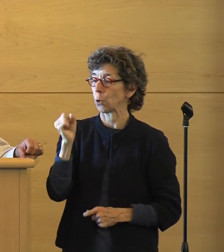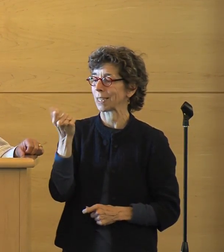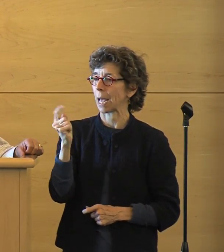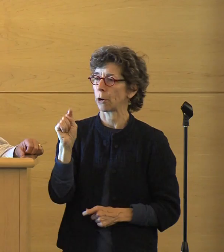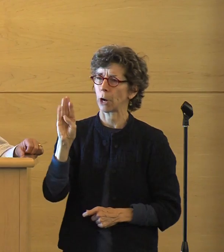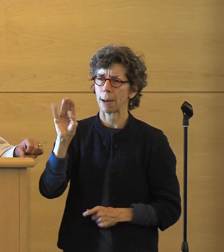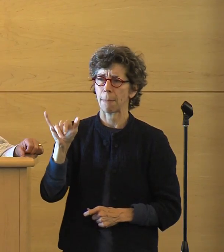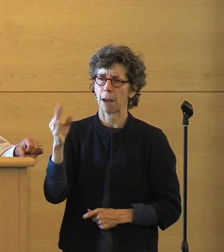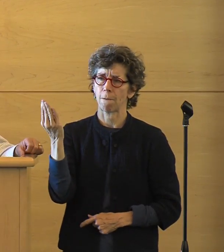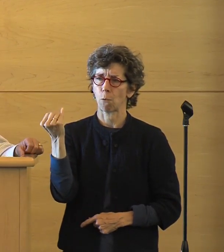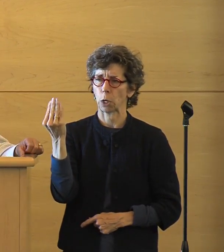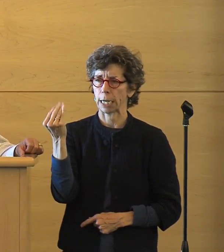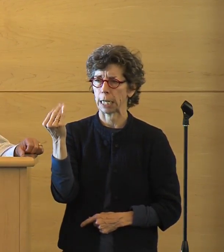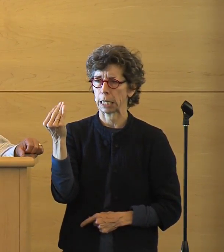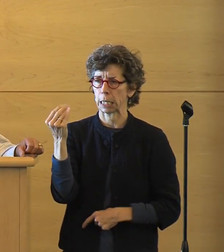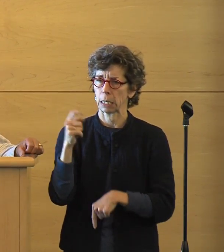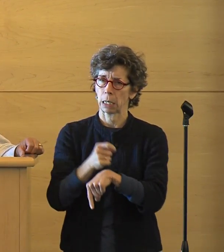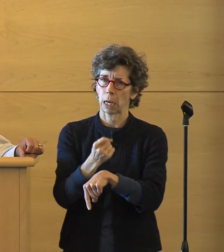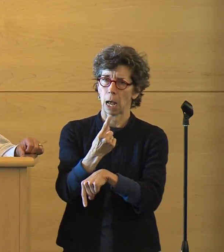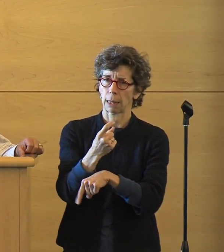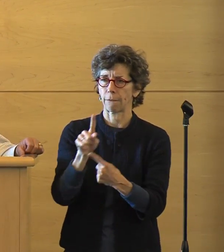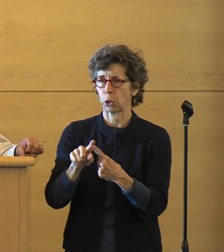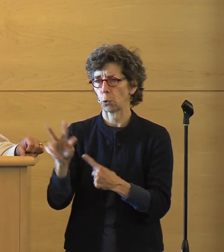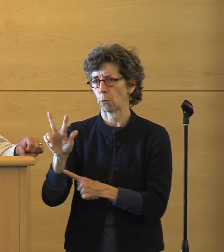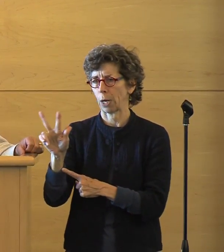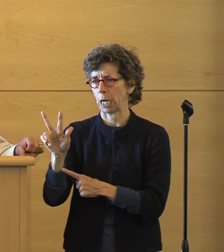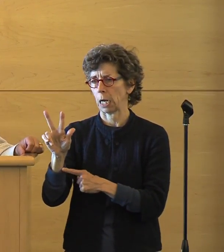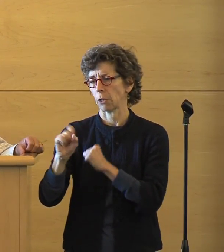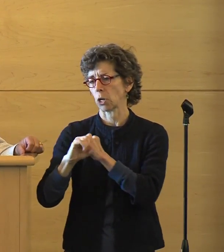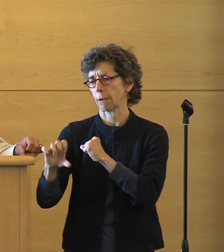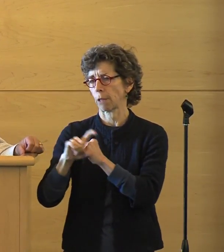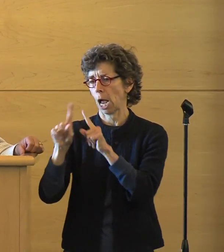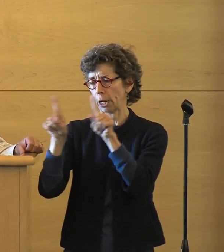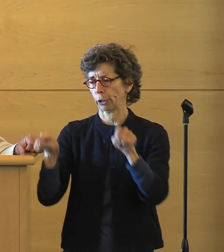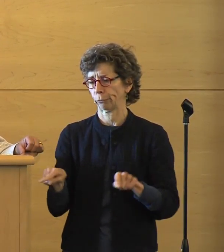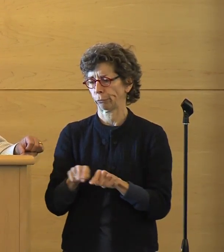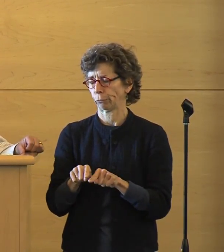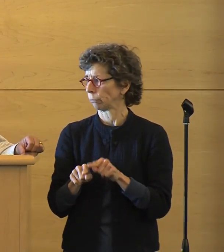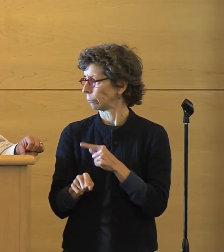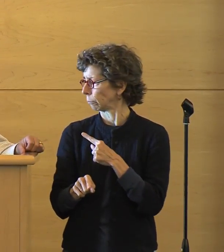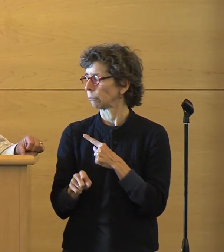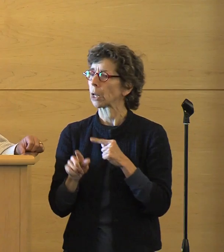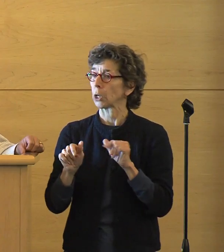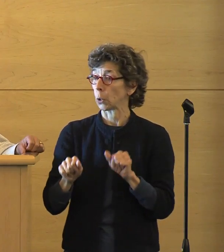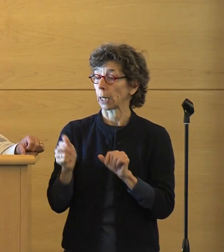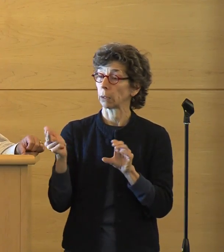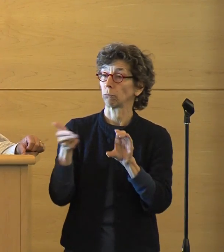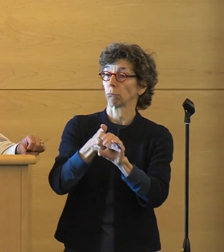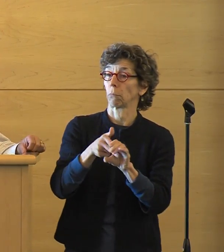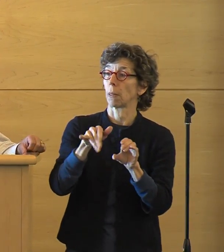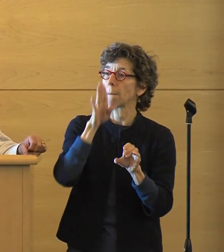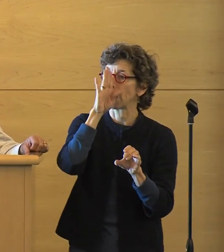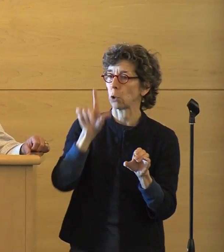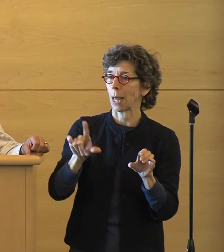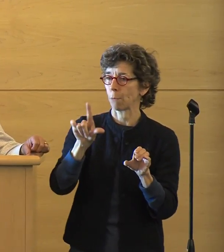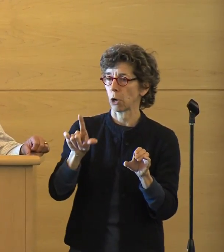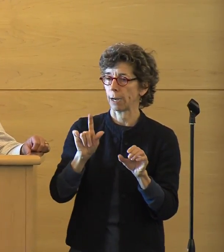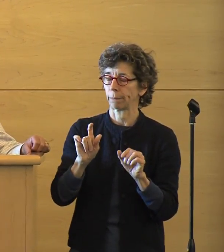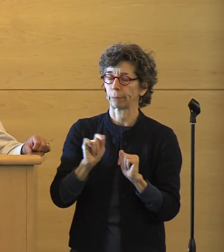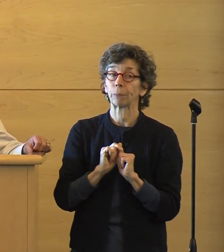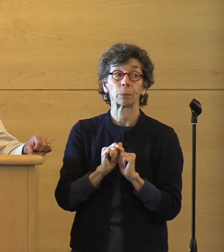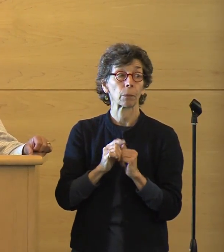information relevant to the meeting today on an assistive technology and resources fair that's going to be